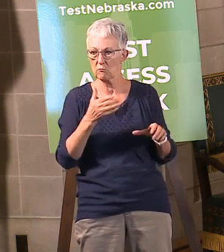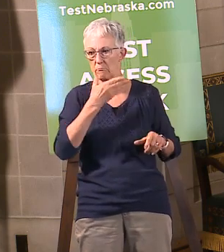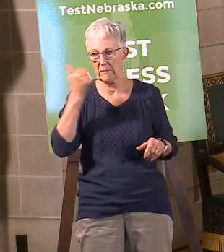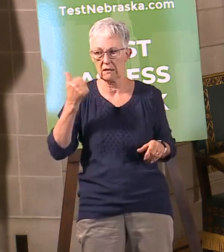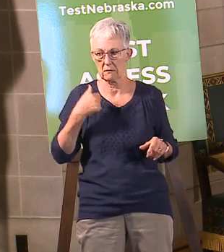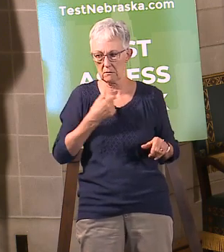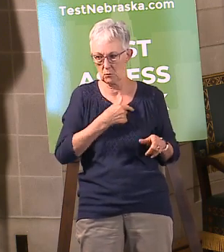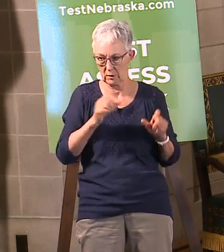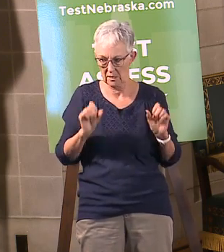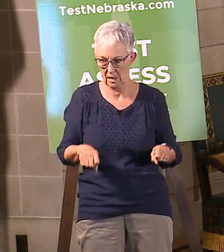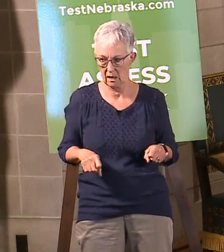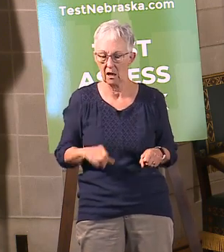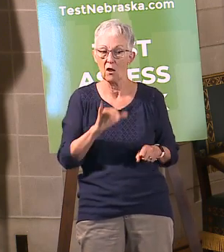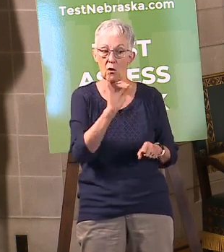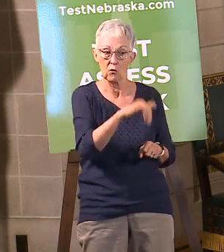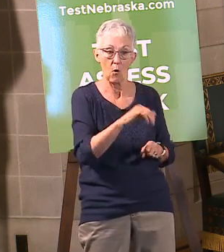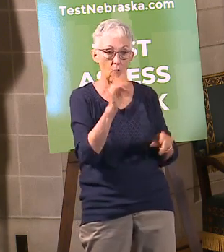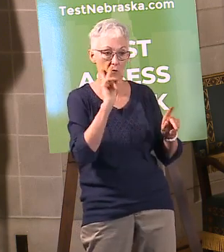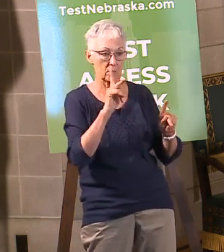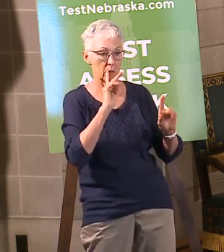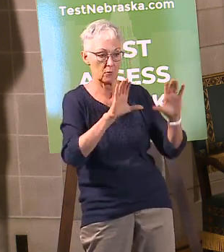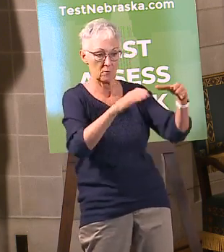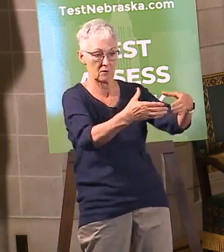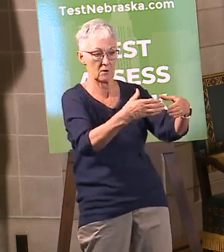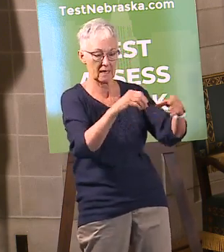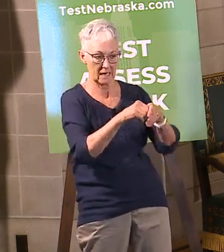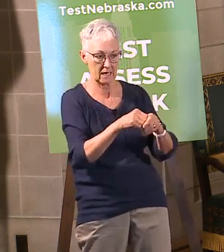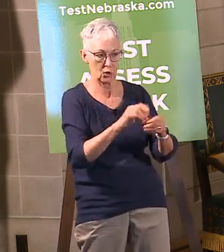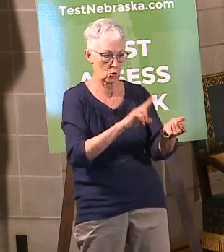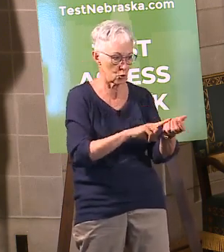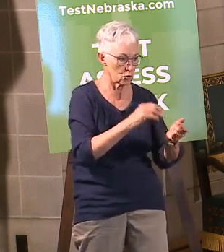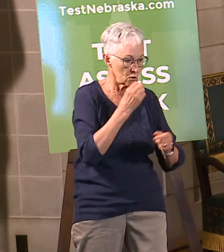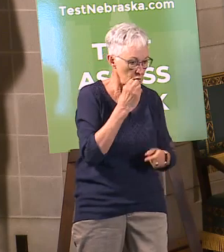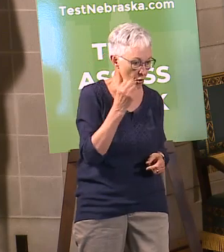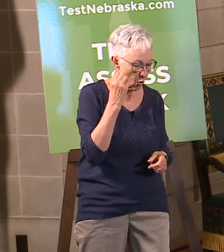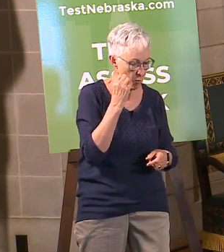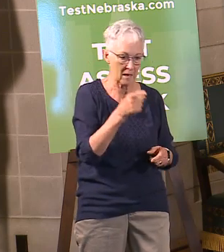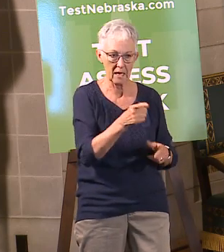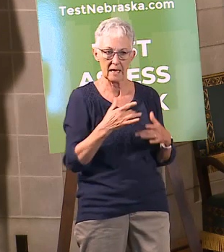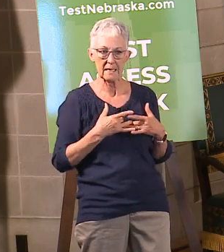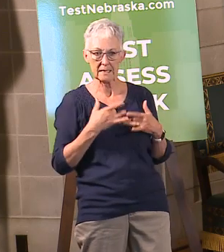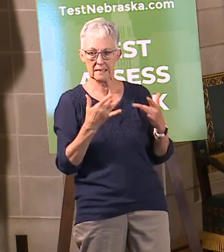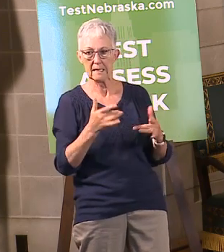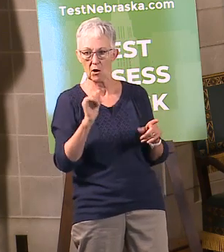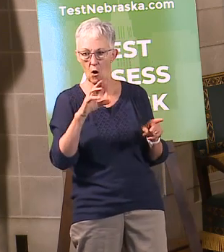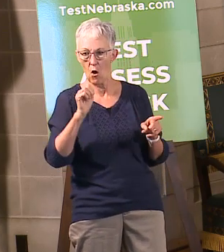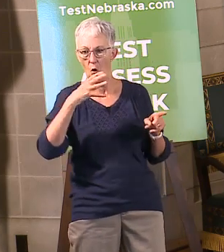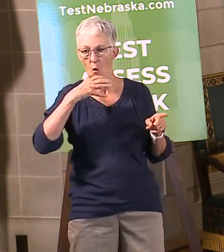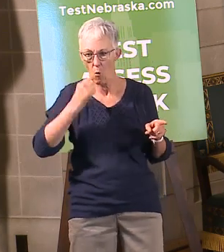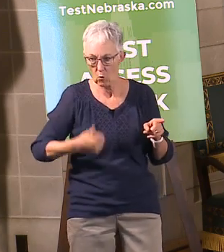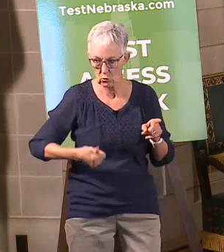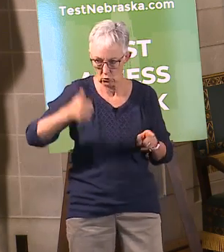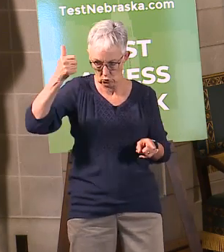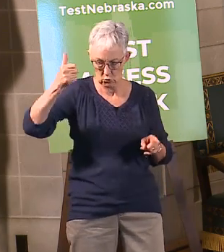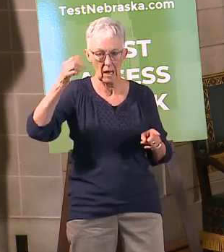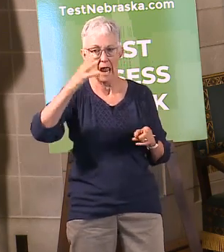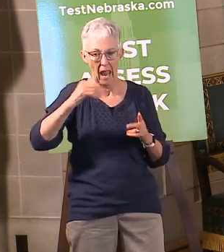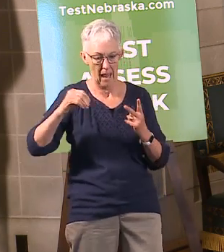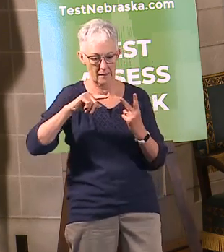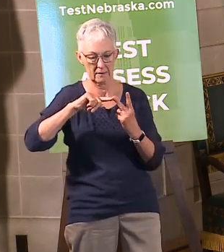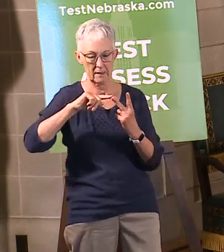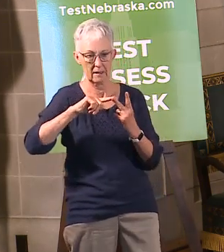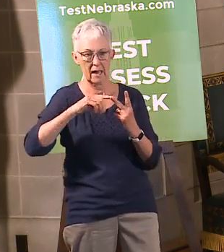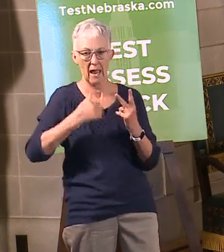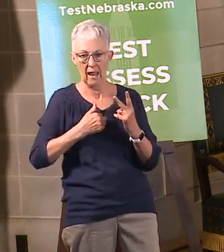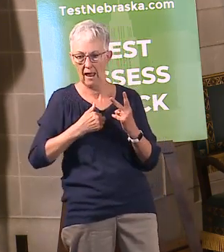generally older and they have those, in general, may have underlying healthcare conditions, those comorbidities we talk about. And so that's what